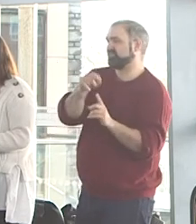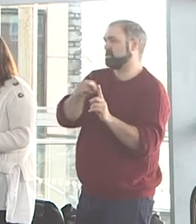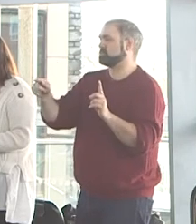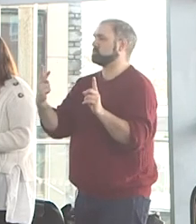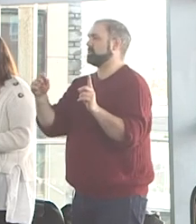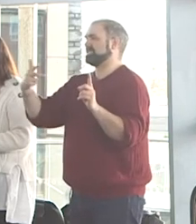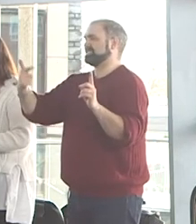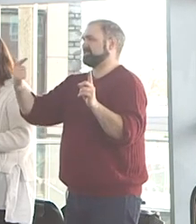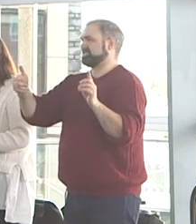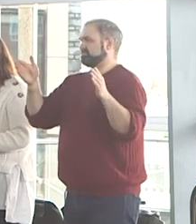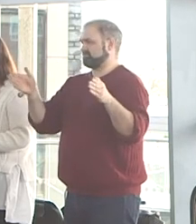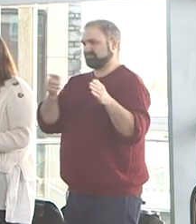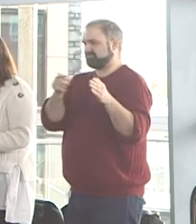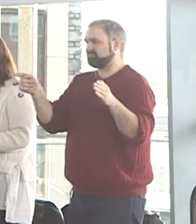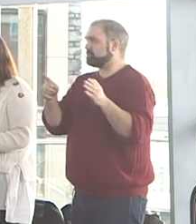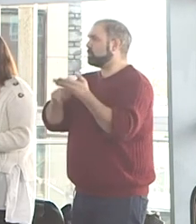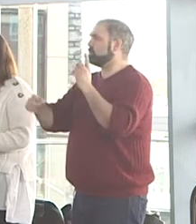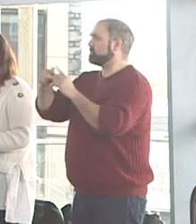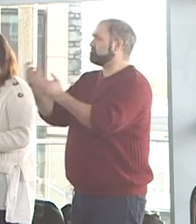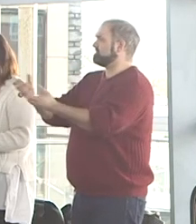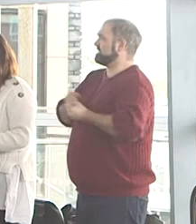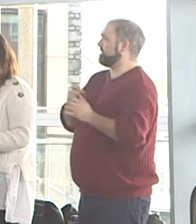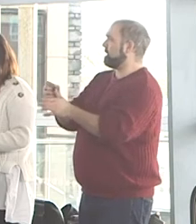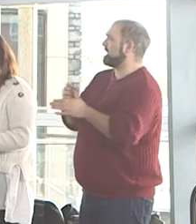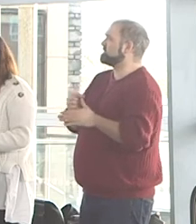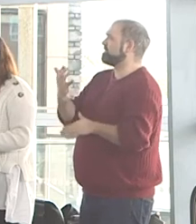and 2017, the UK received a total of